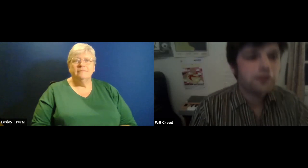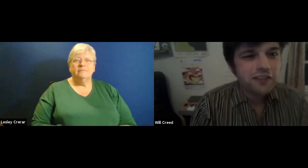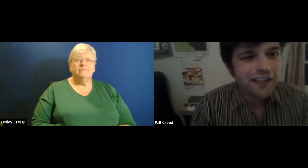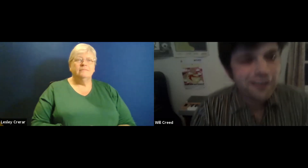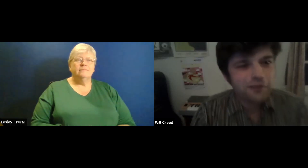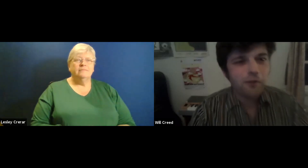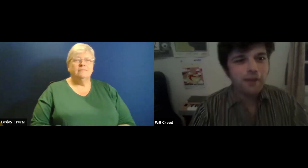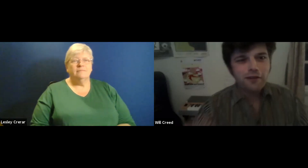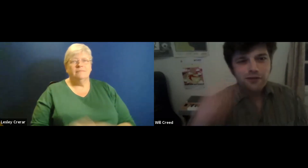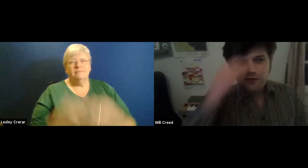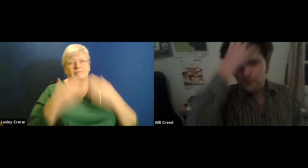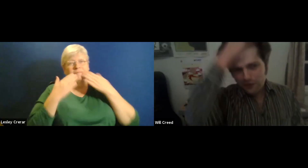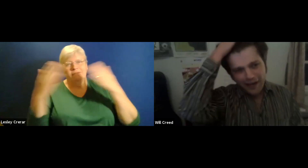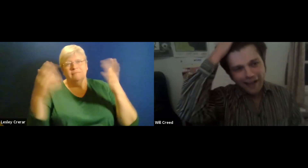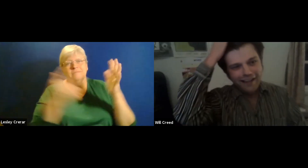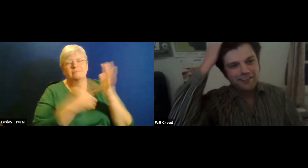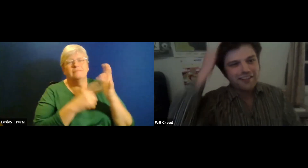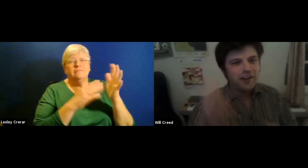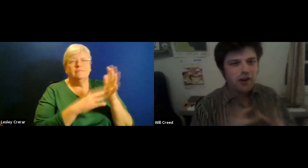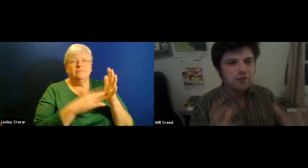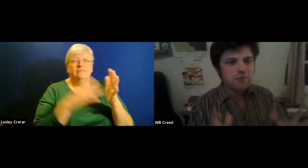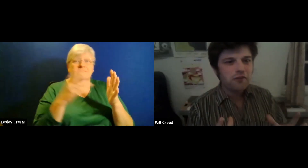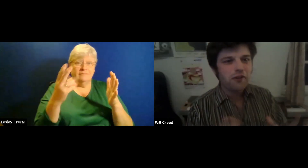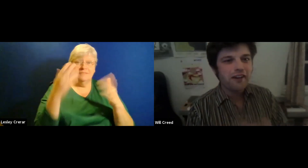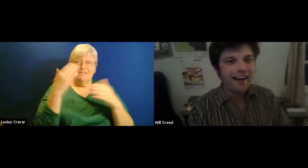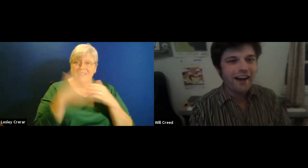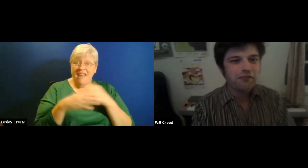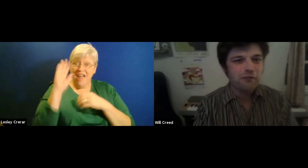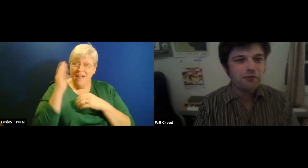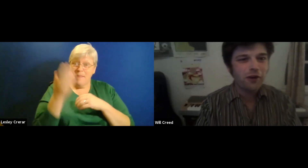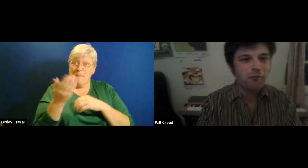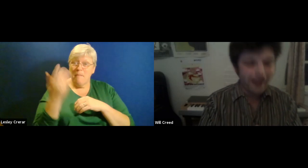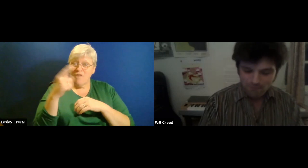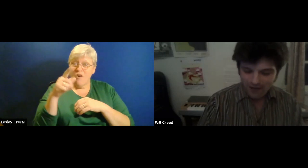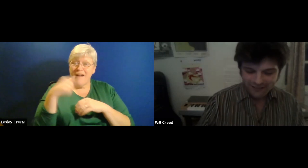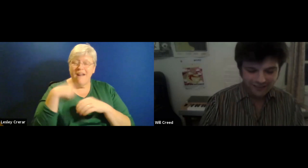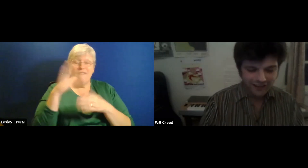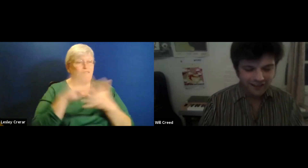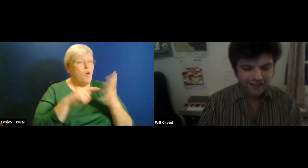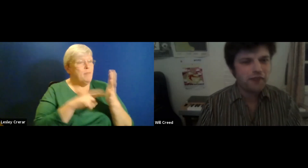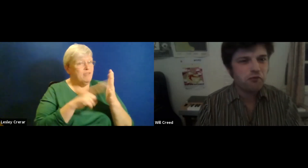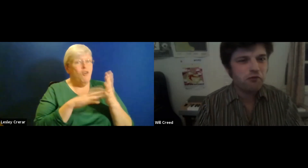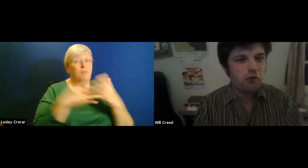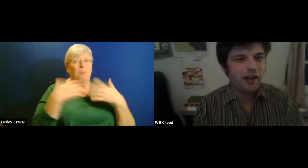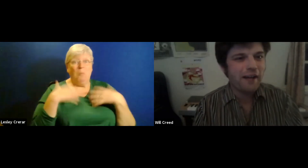No, of course, thank you, Tom. Those are two stories that I hadn't actually heard before from Tom.